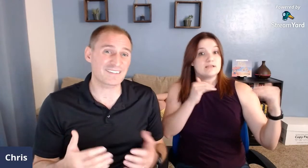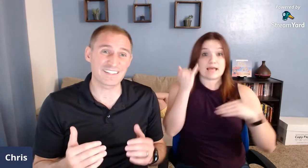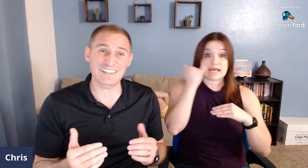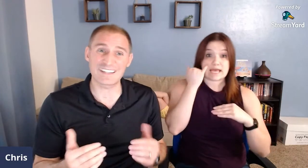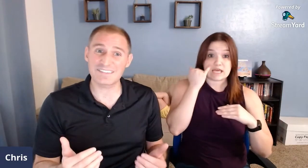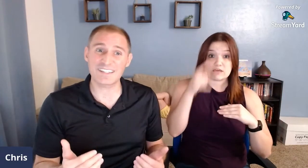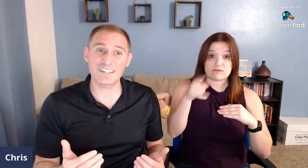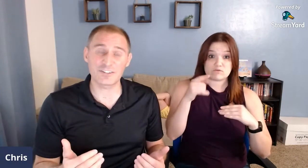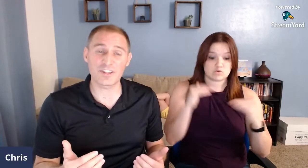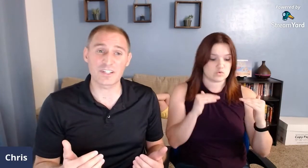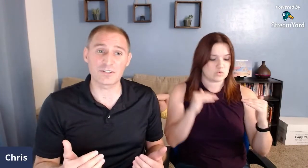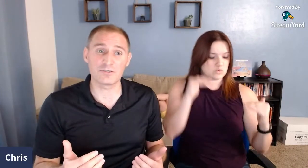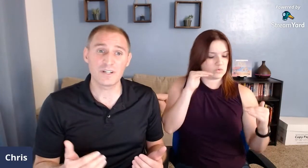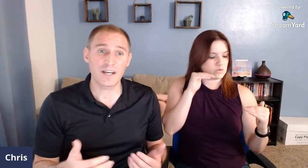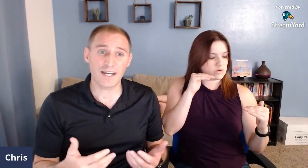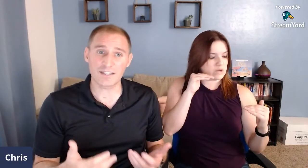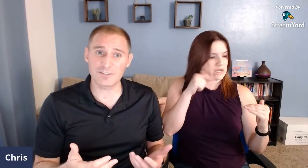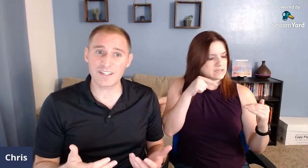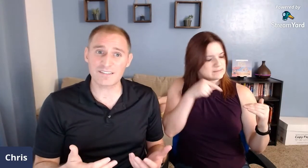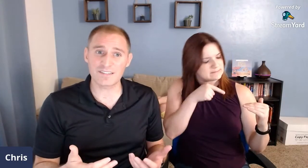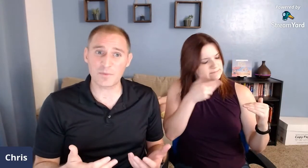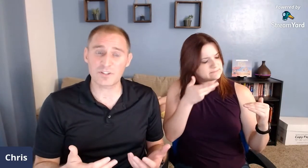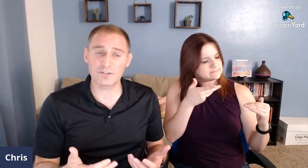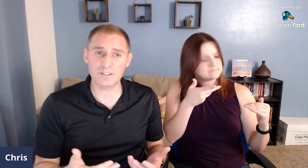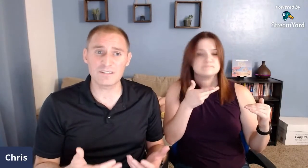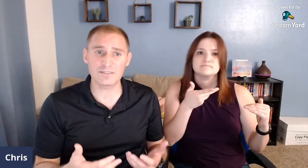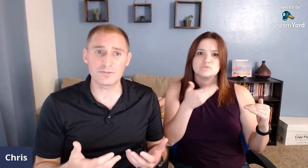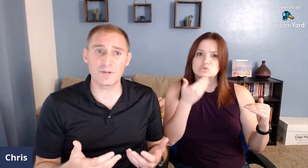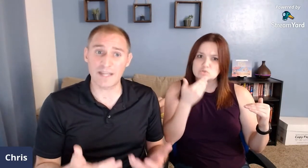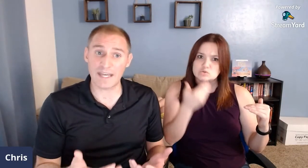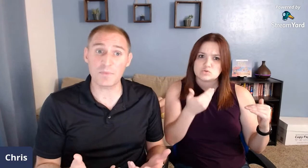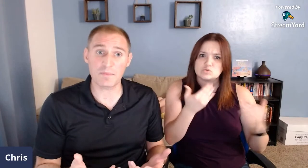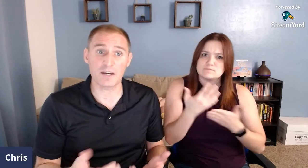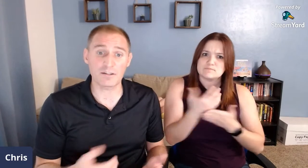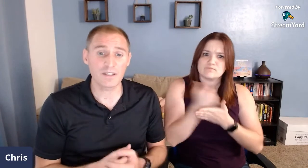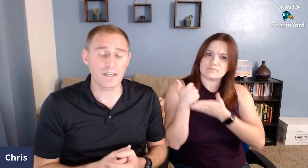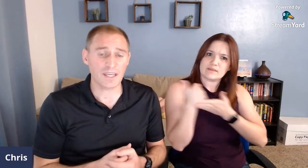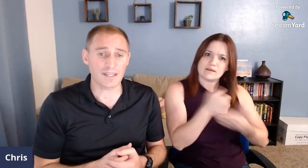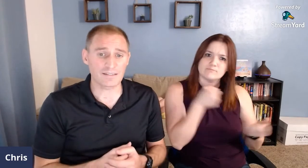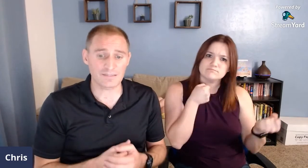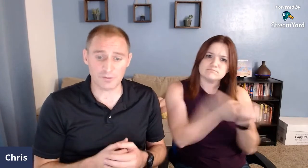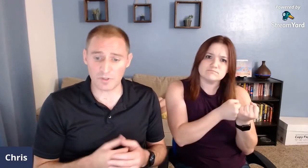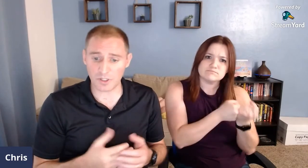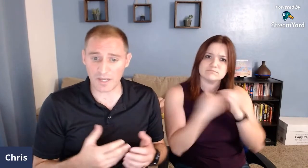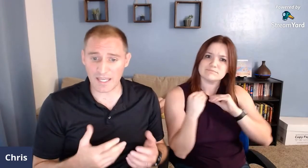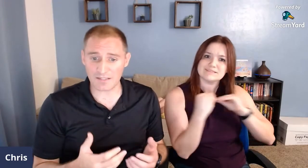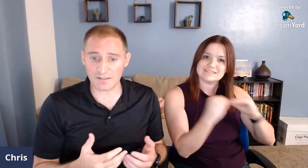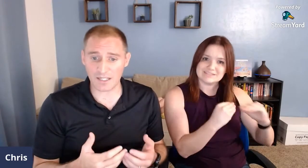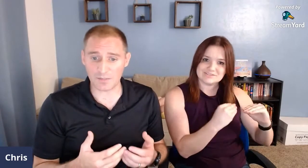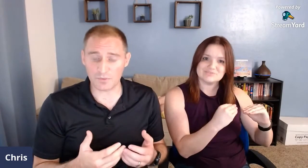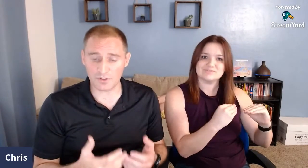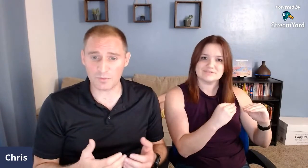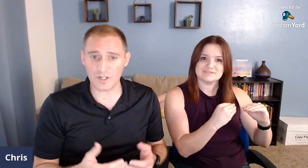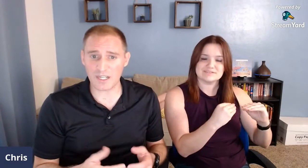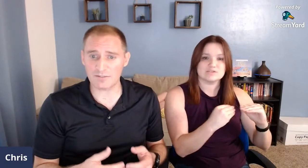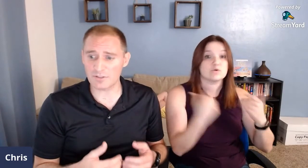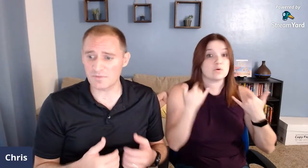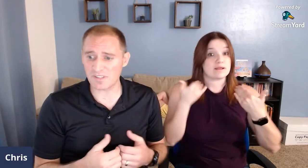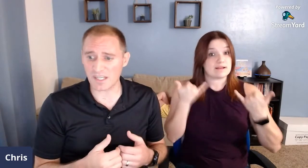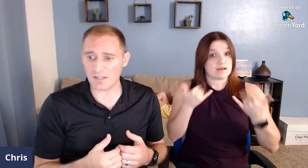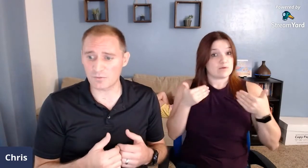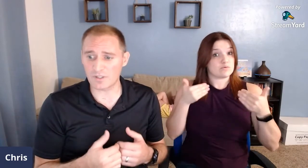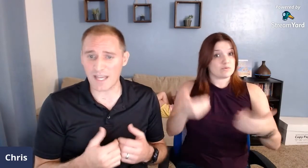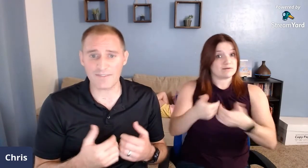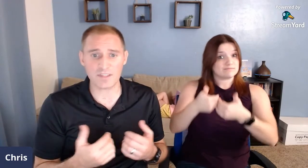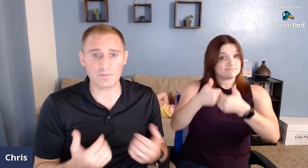somebody that's a little less skilled than you, use that as an opportunity to help them out. And so we'll go ahead and do the breakout